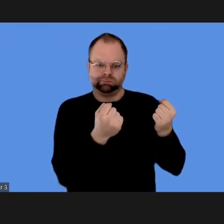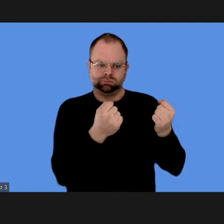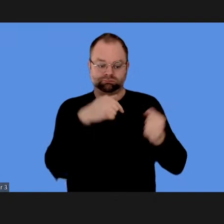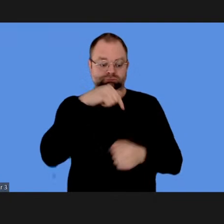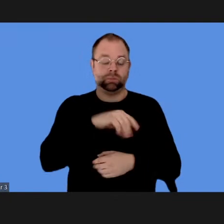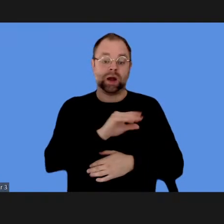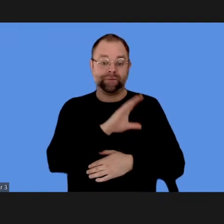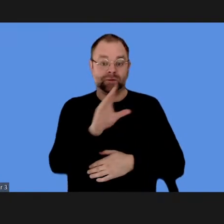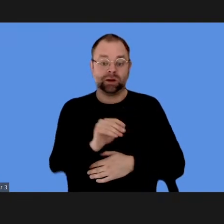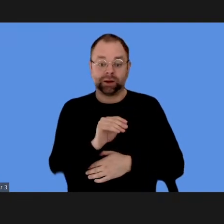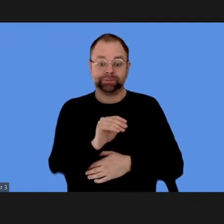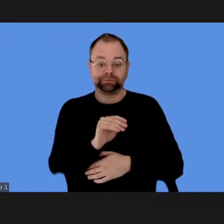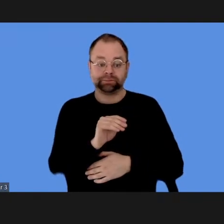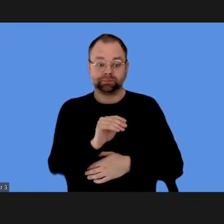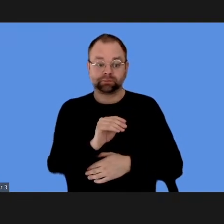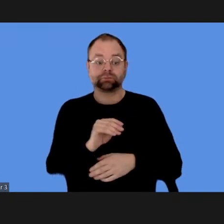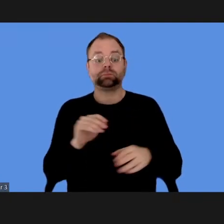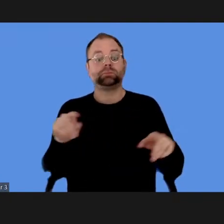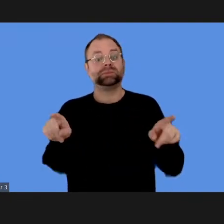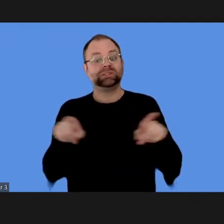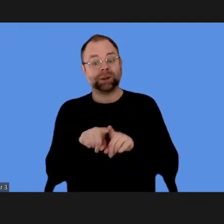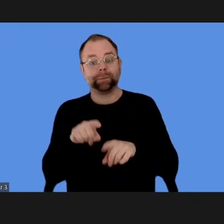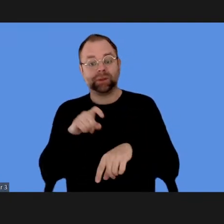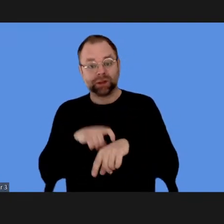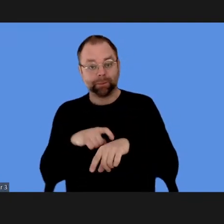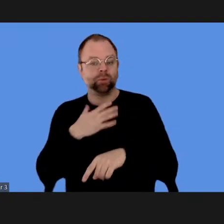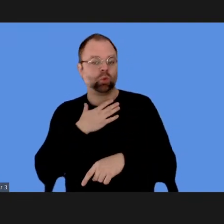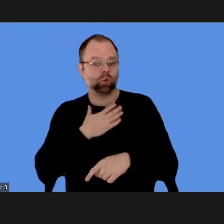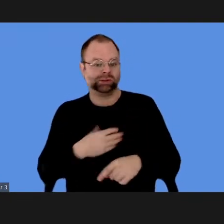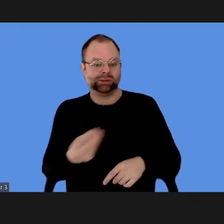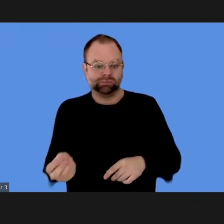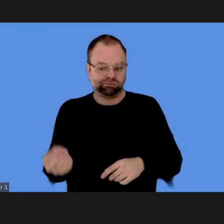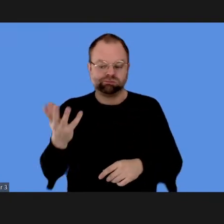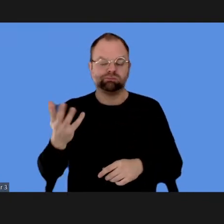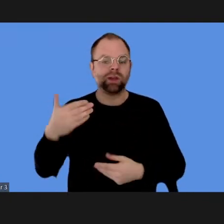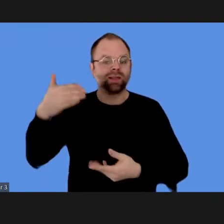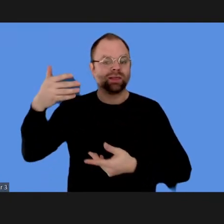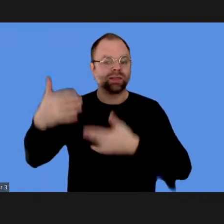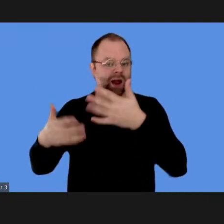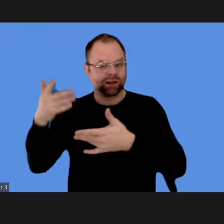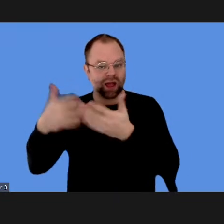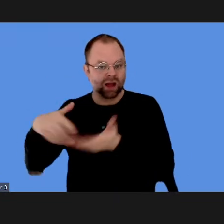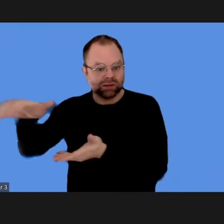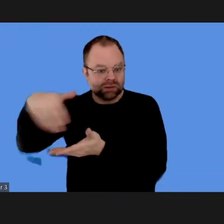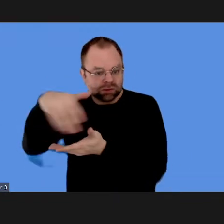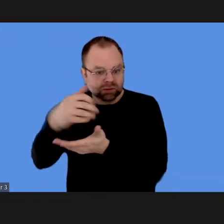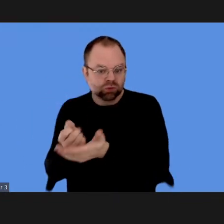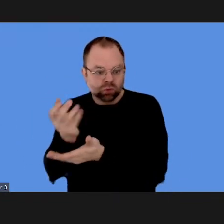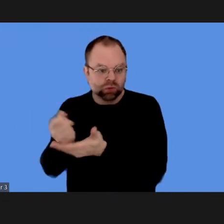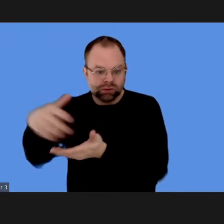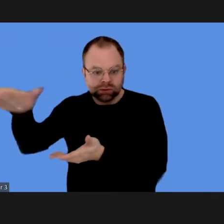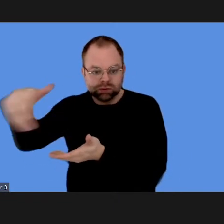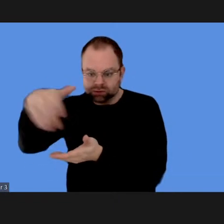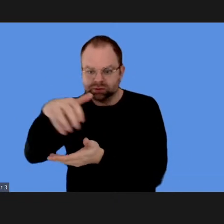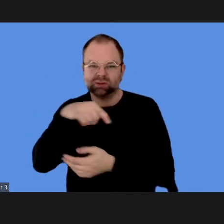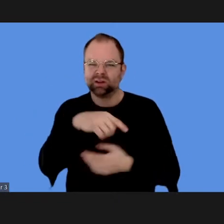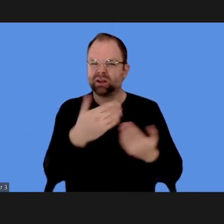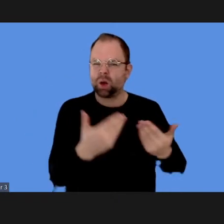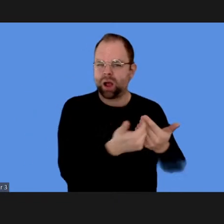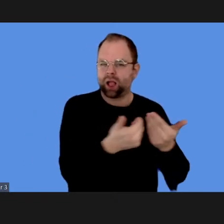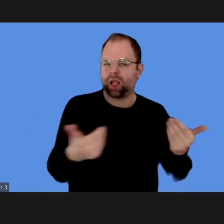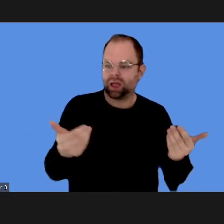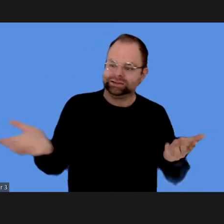have that will be conveyed to the high-level political forum on sustainable